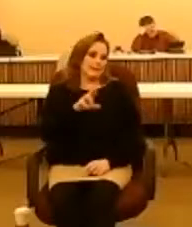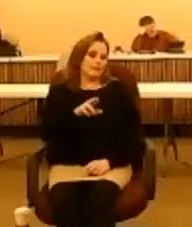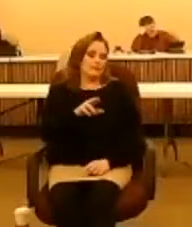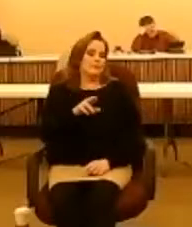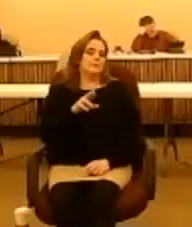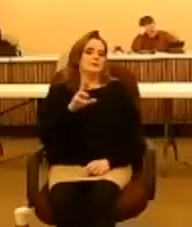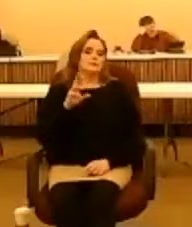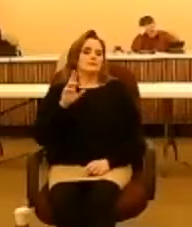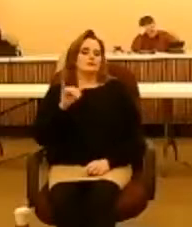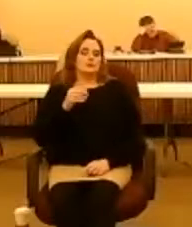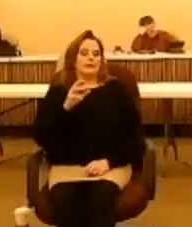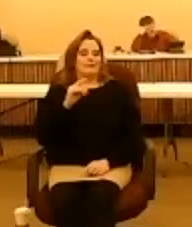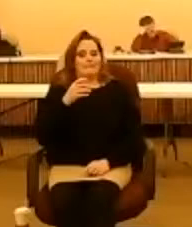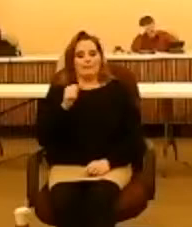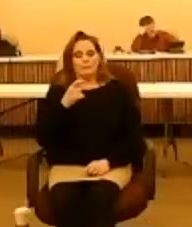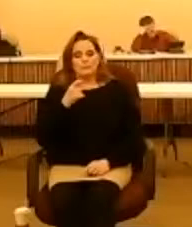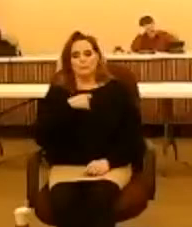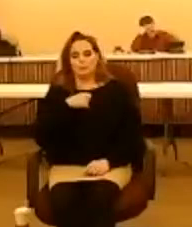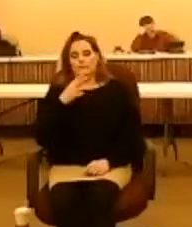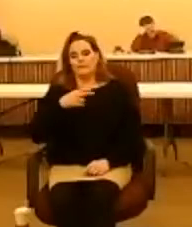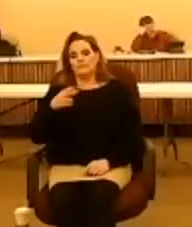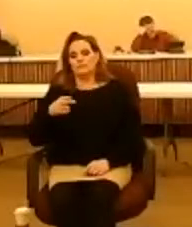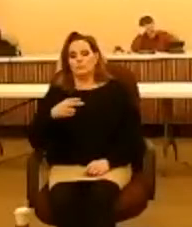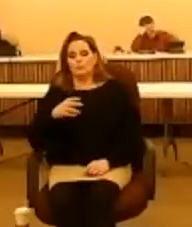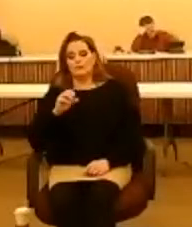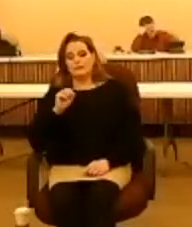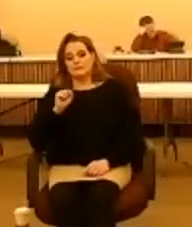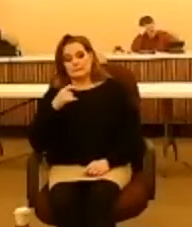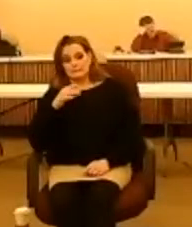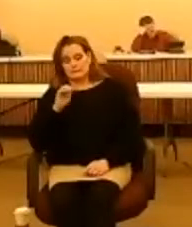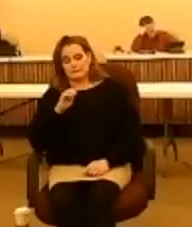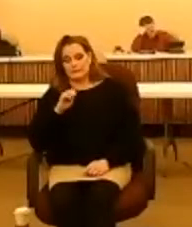Committee. Second. And I just realized